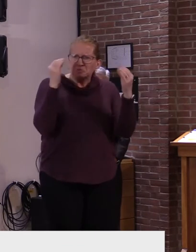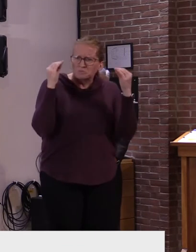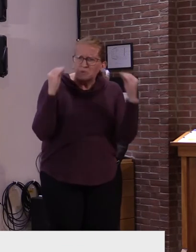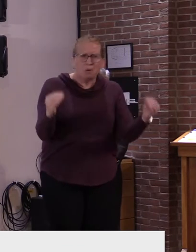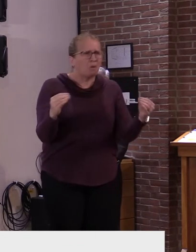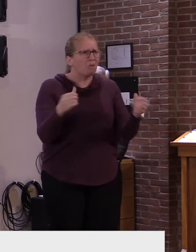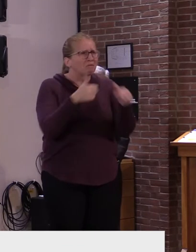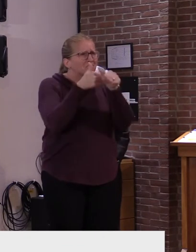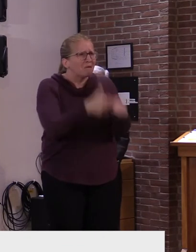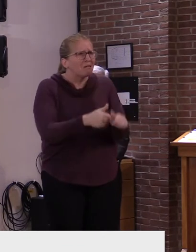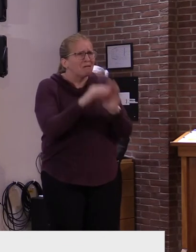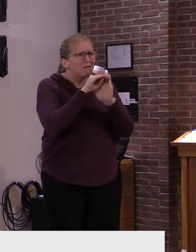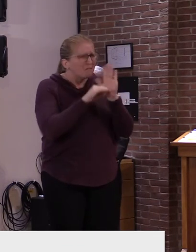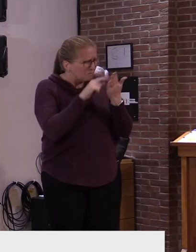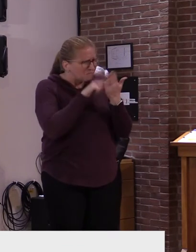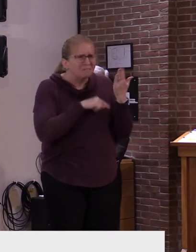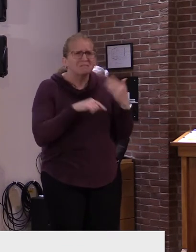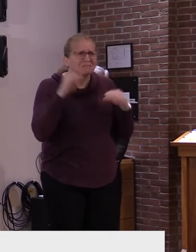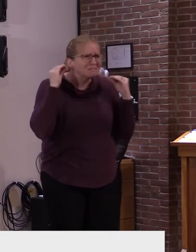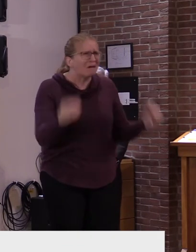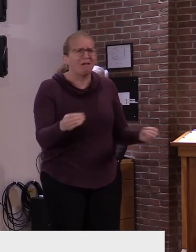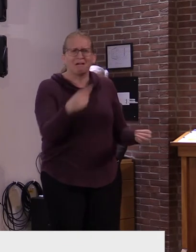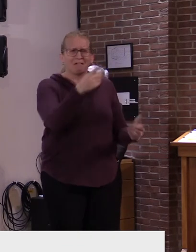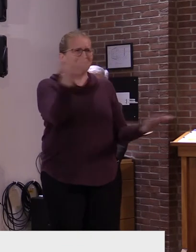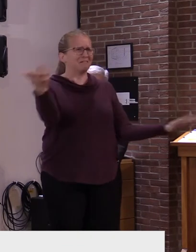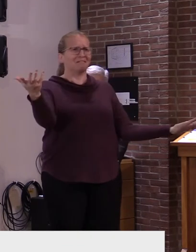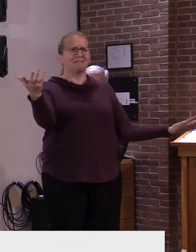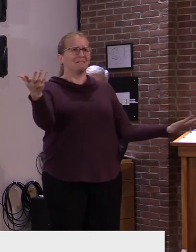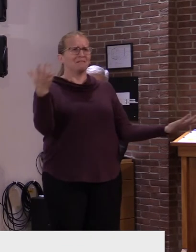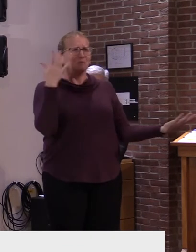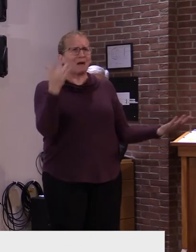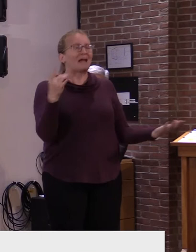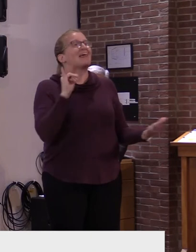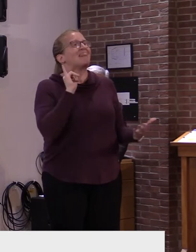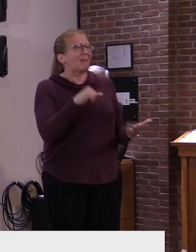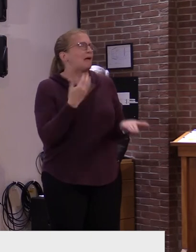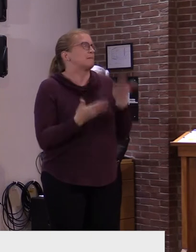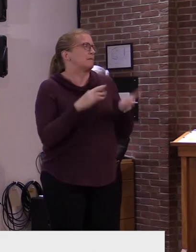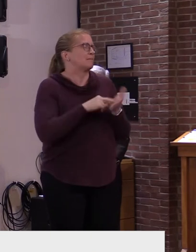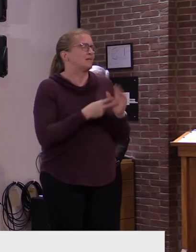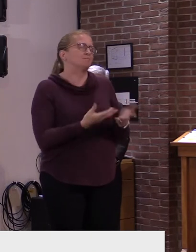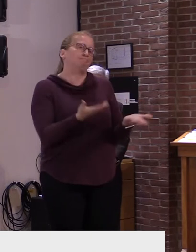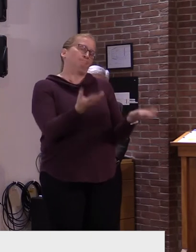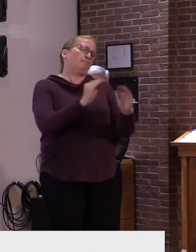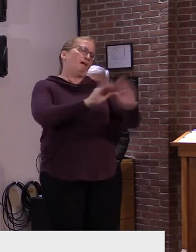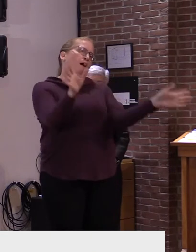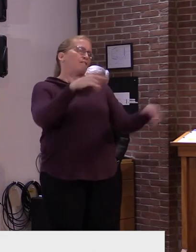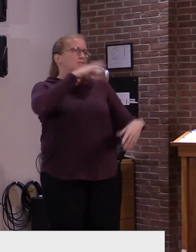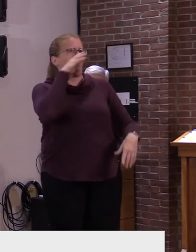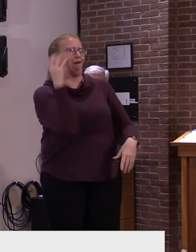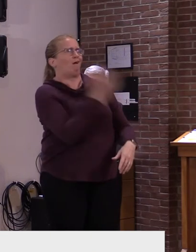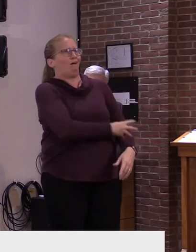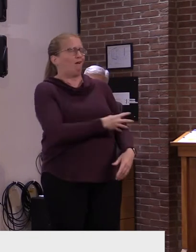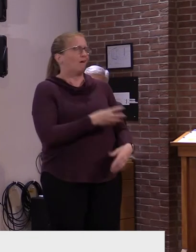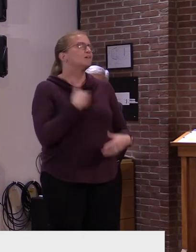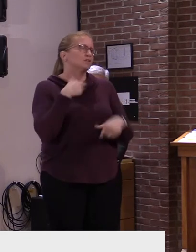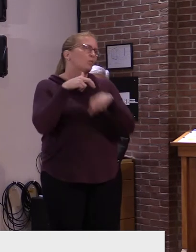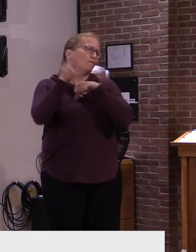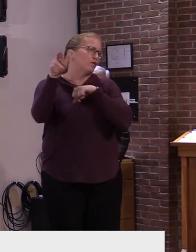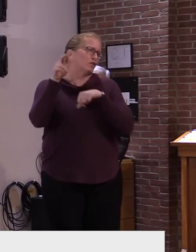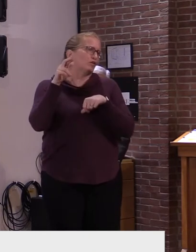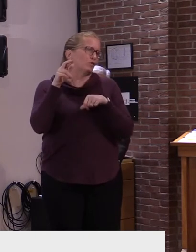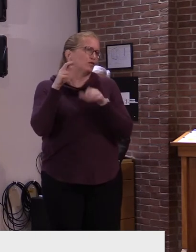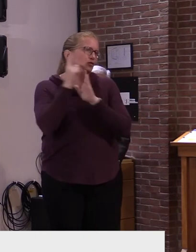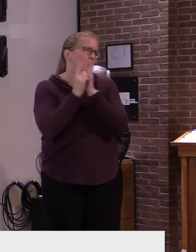immediately a higher level of scrutiny and likewise if uh if the educational effort fell short because there